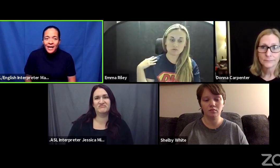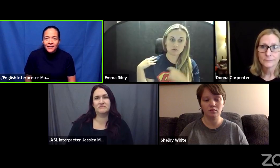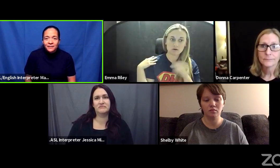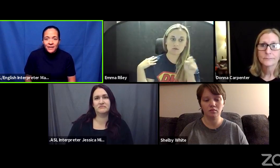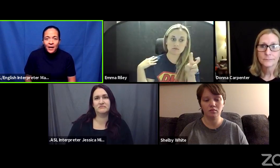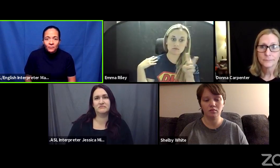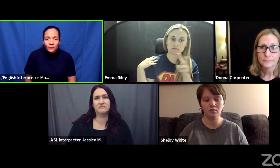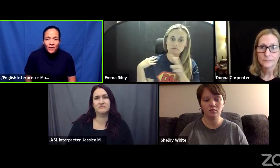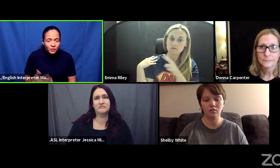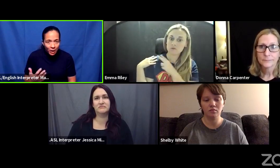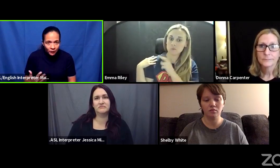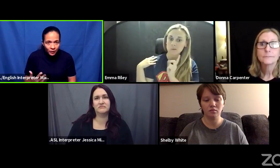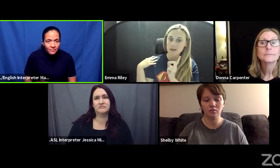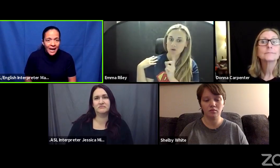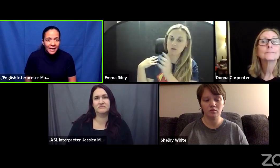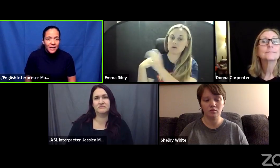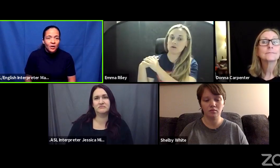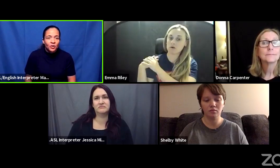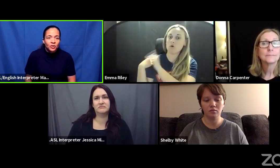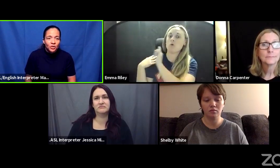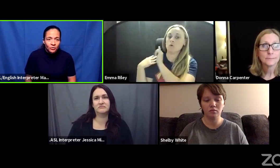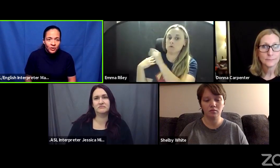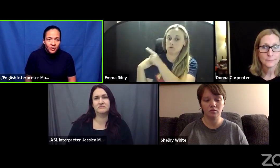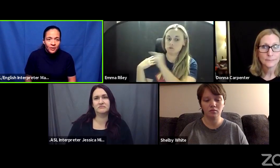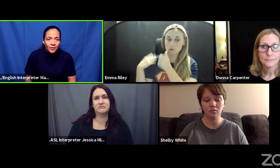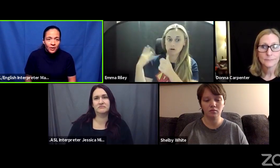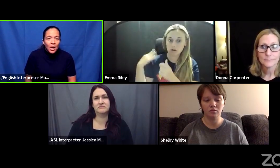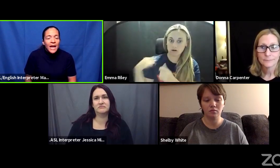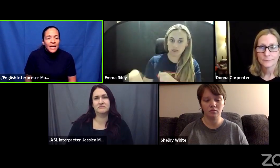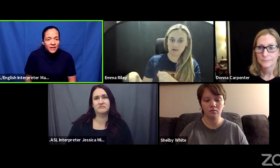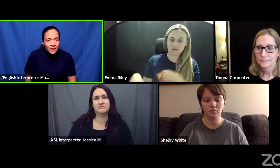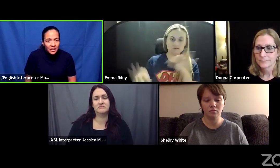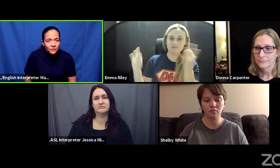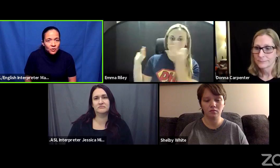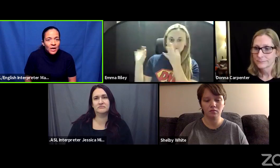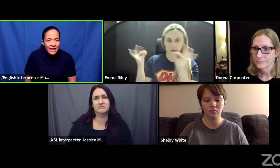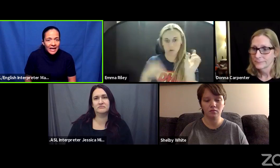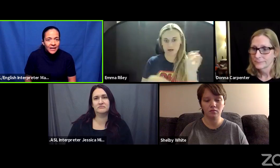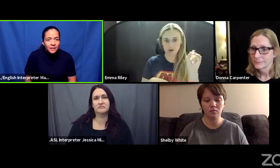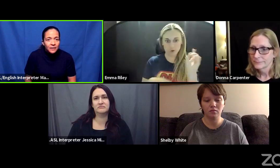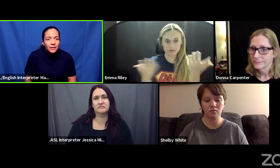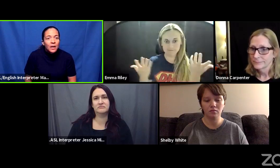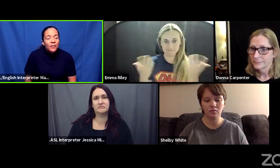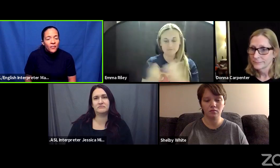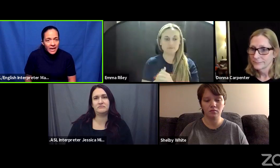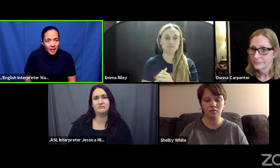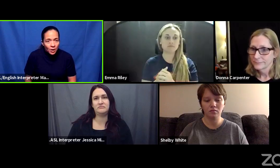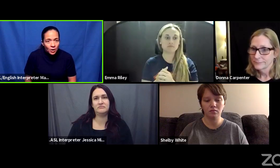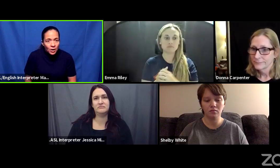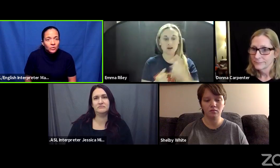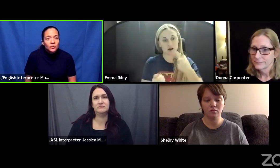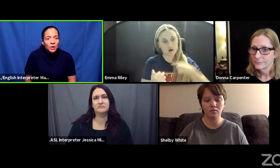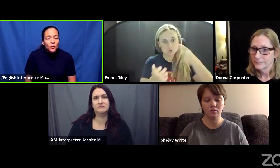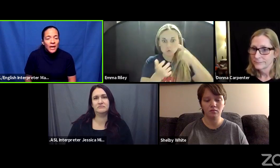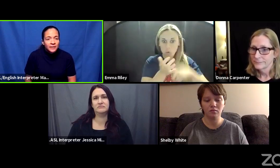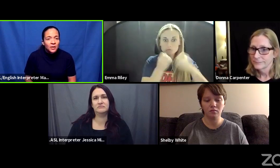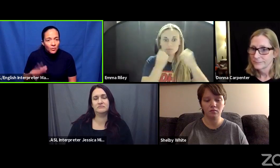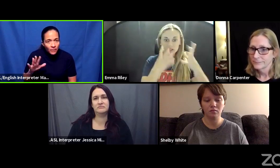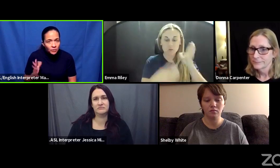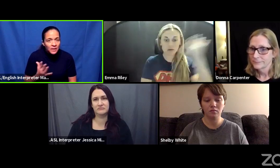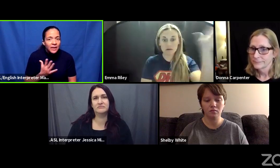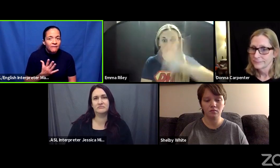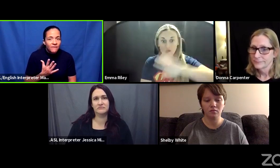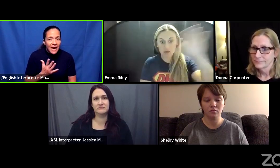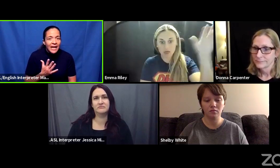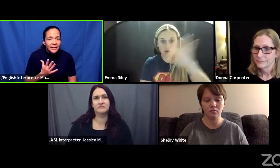attention is softly patting on the shoulder, and then leave your hand there so until